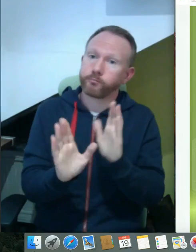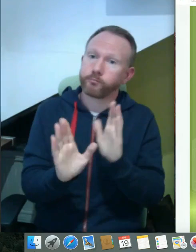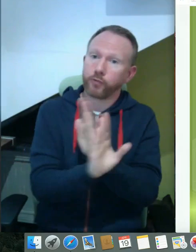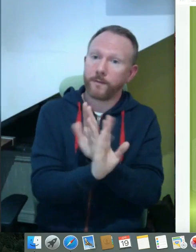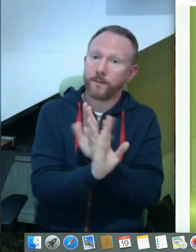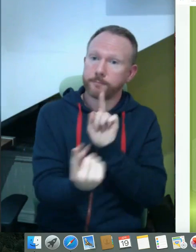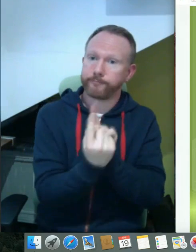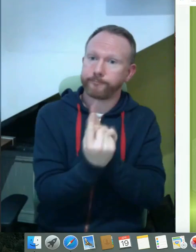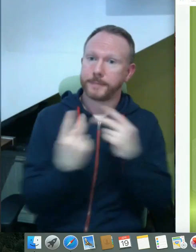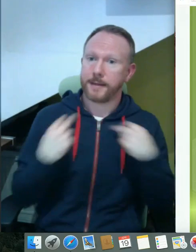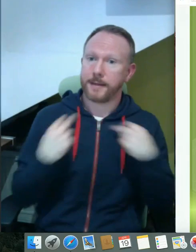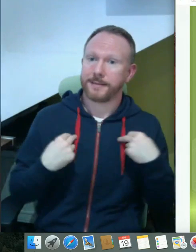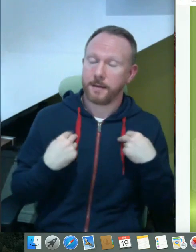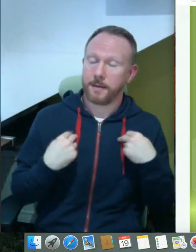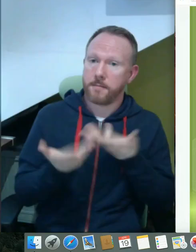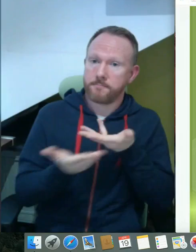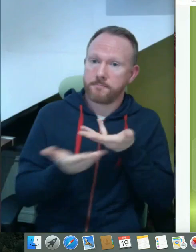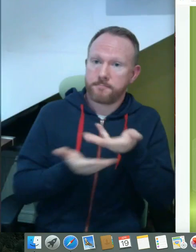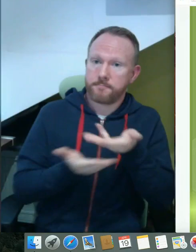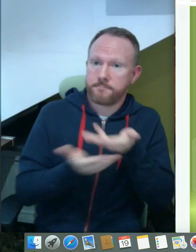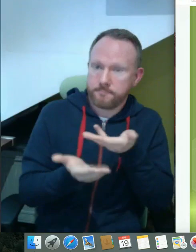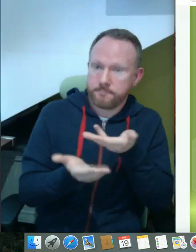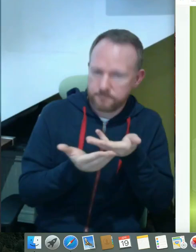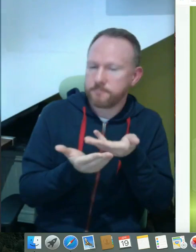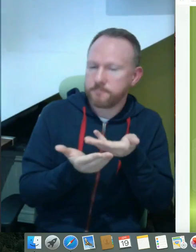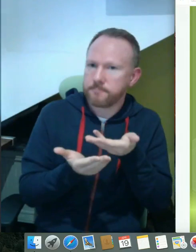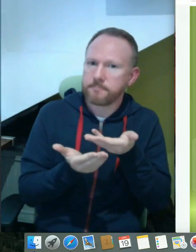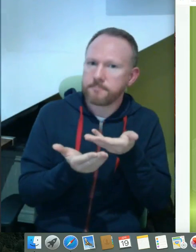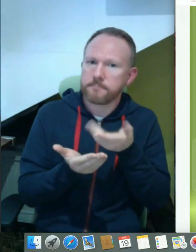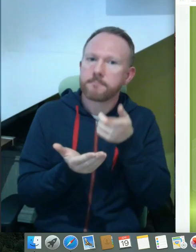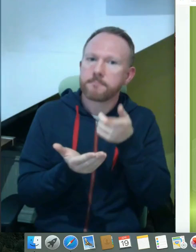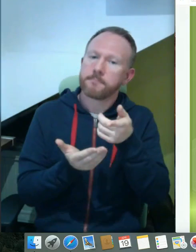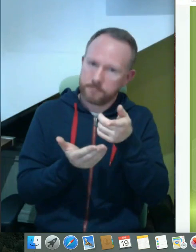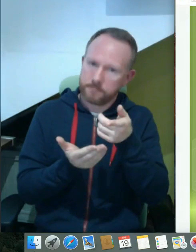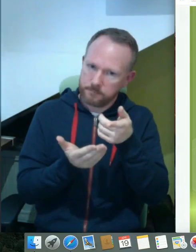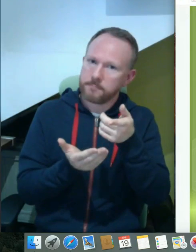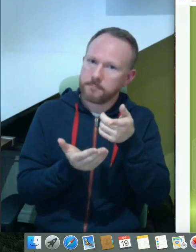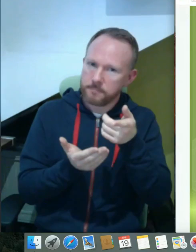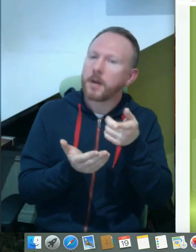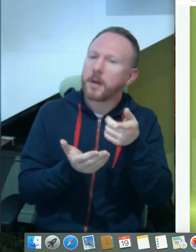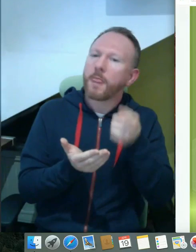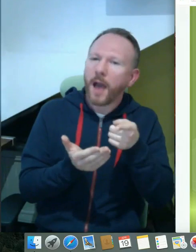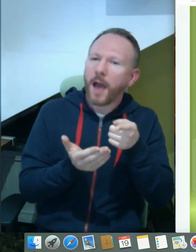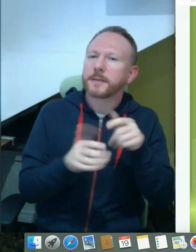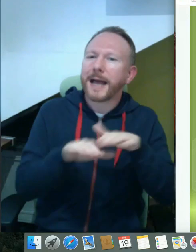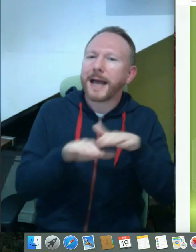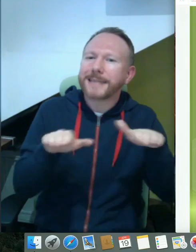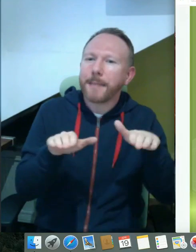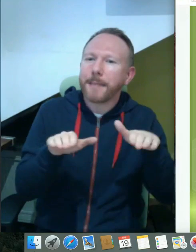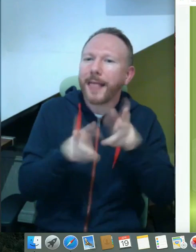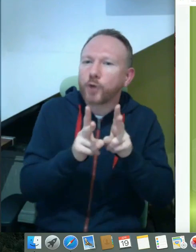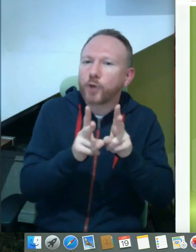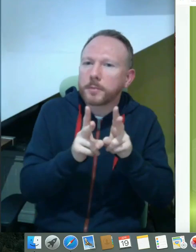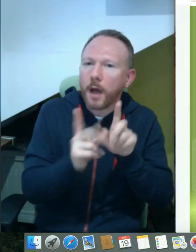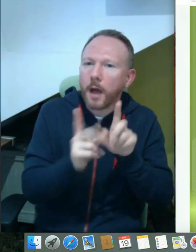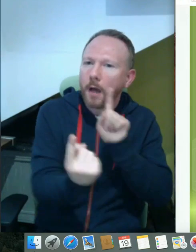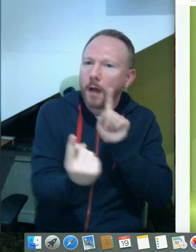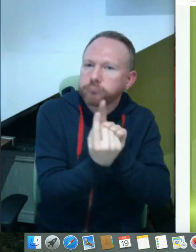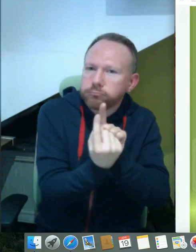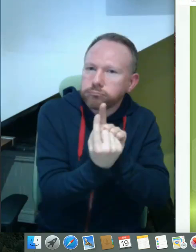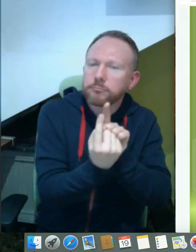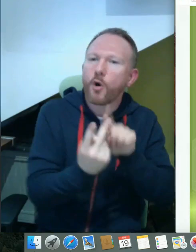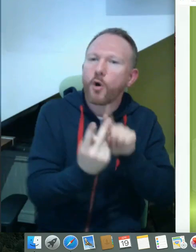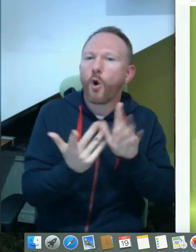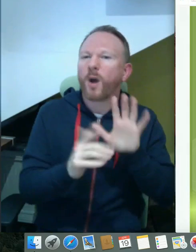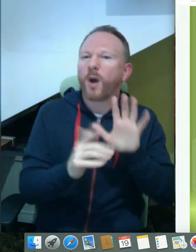case, we would often term that as defence interpreter, and so these are those interpreters who work outside of the